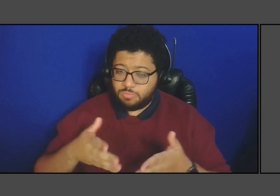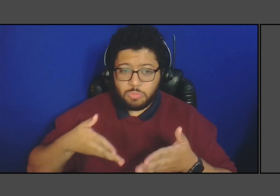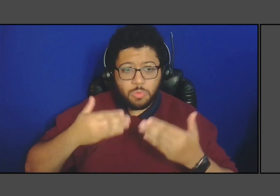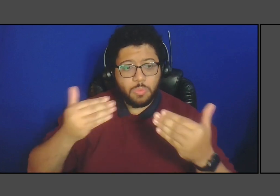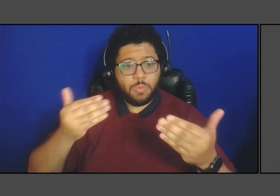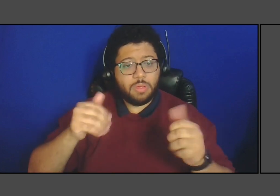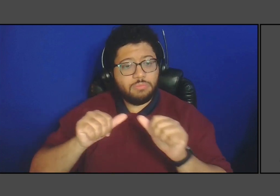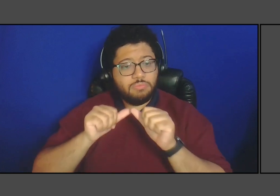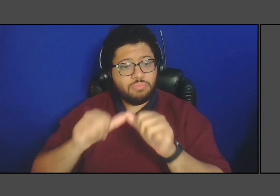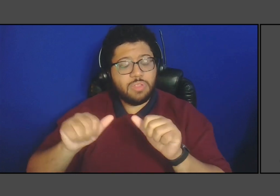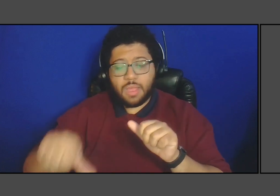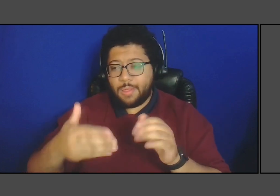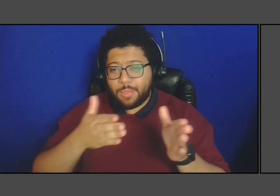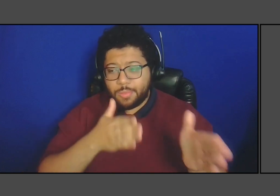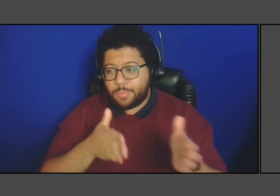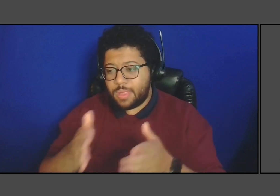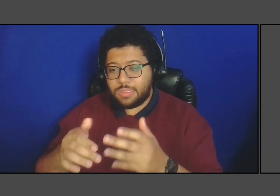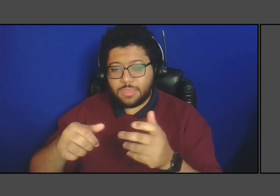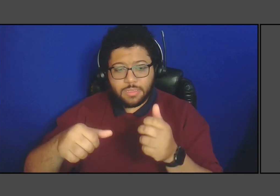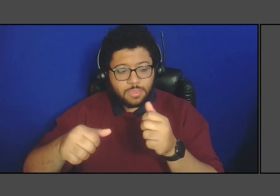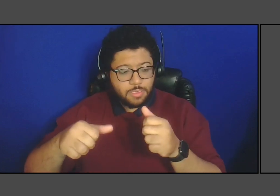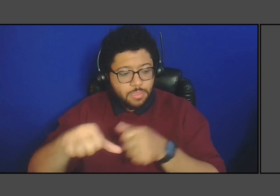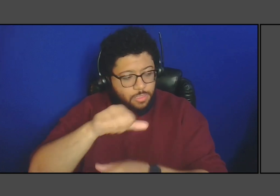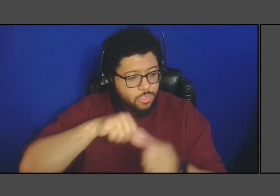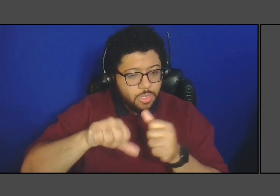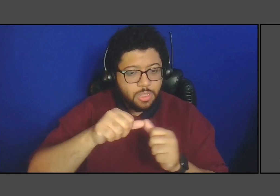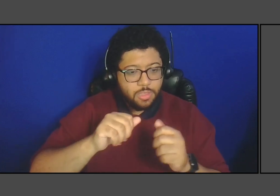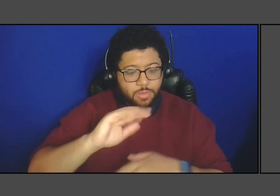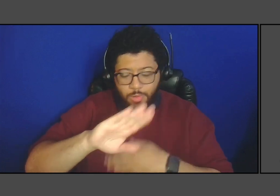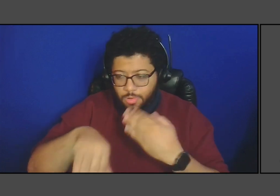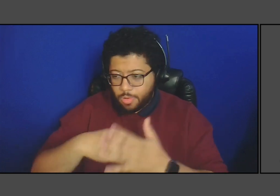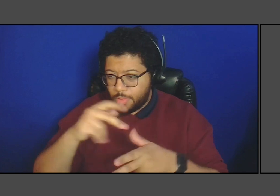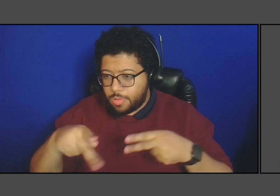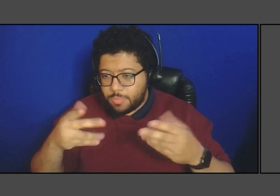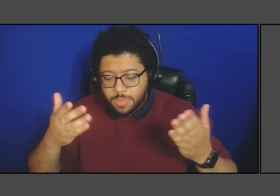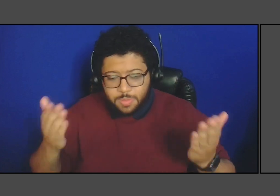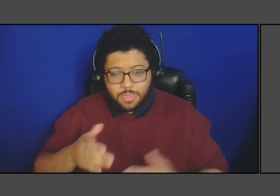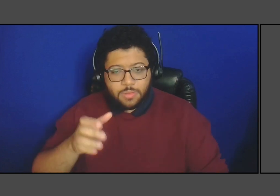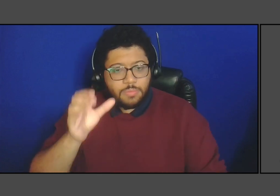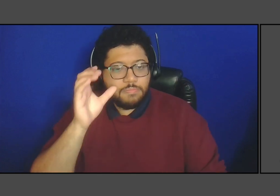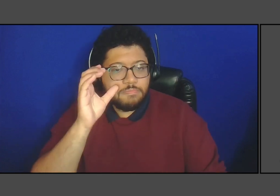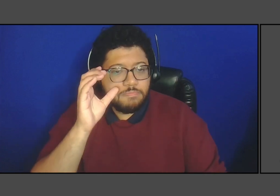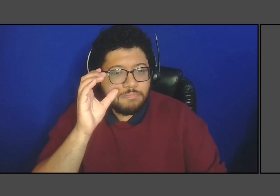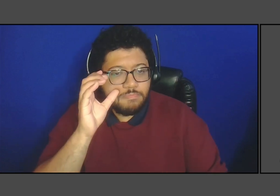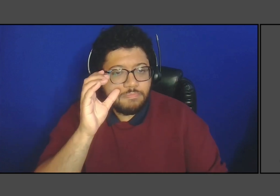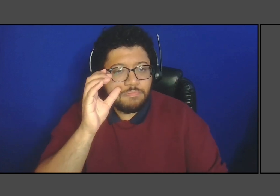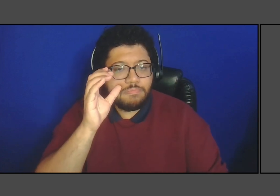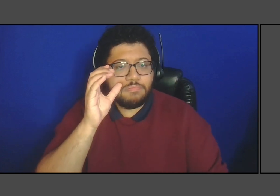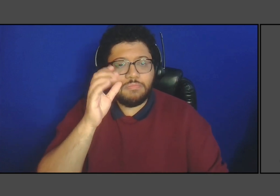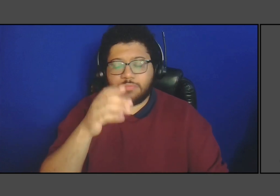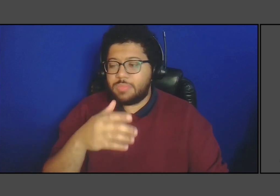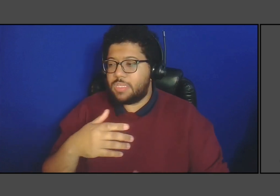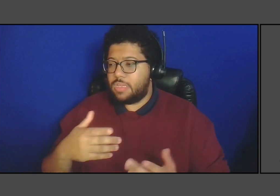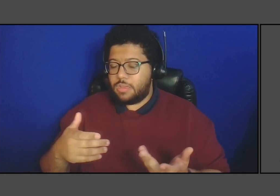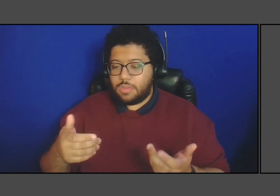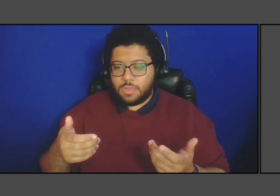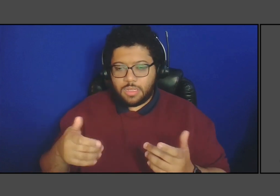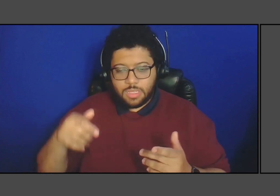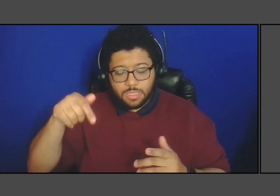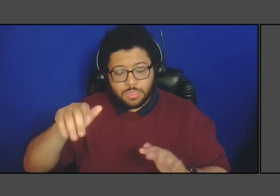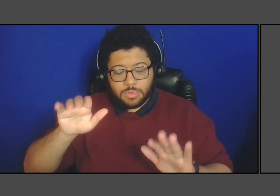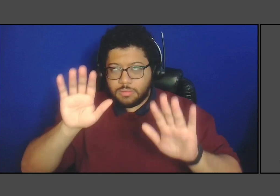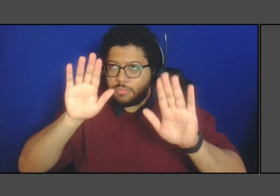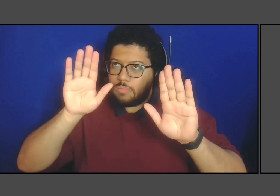ways with each other, with all of you who are listening to the extraordinary chat where so many